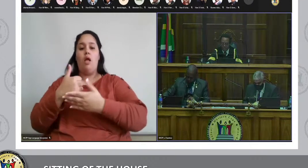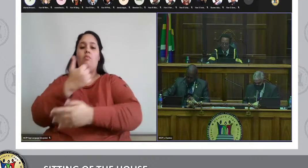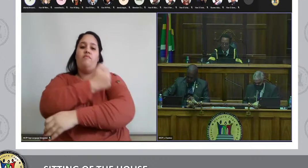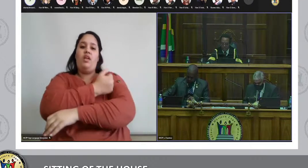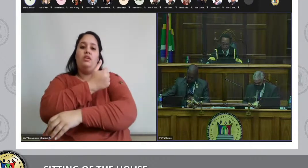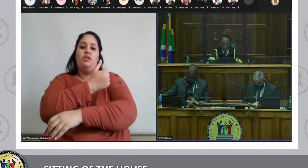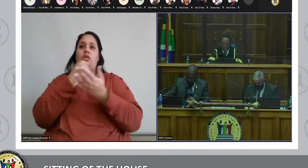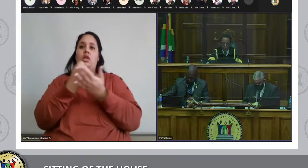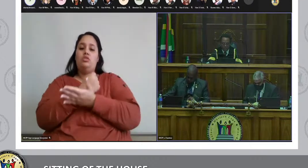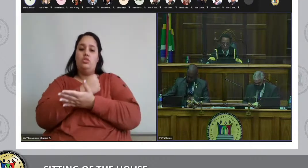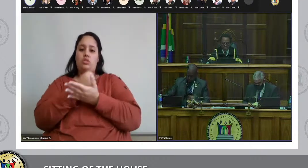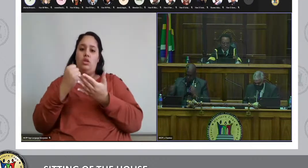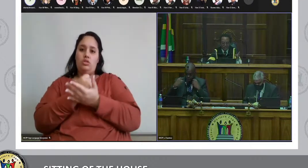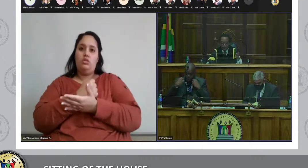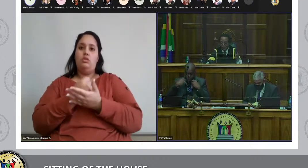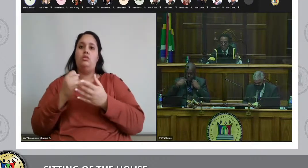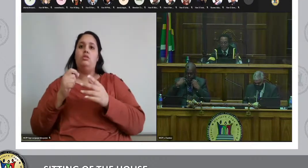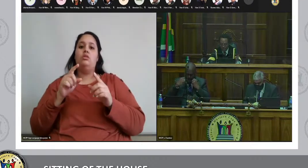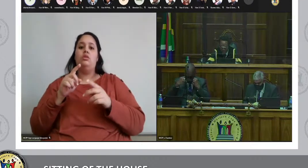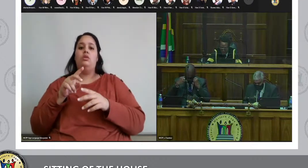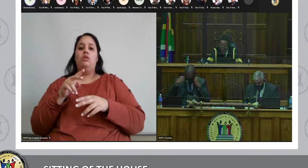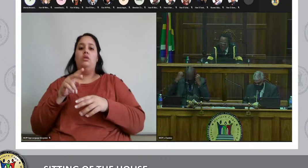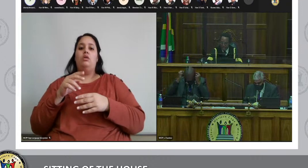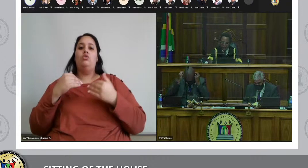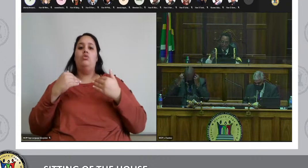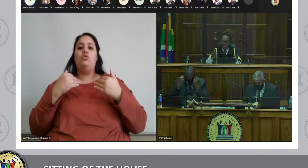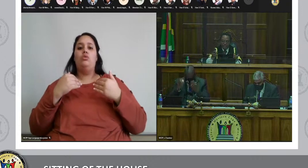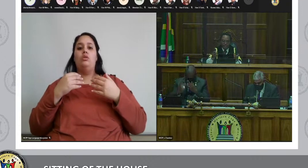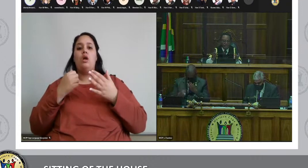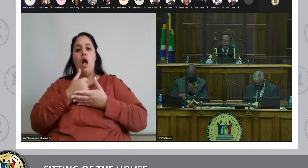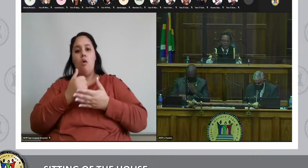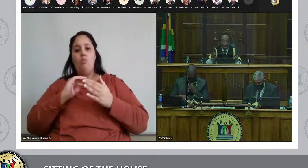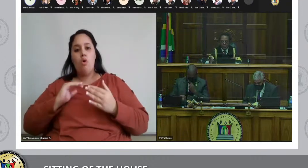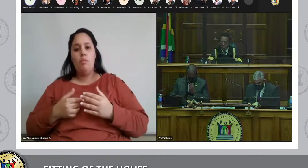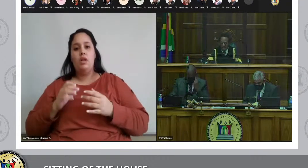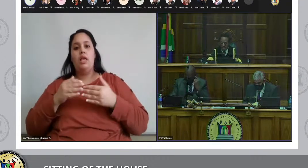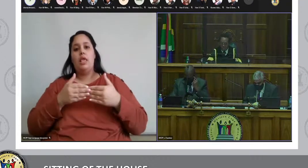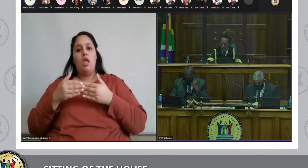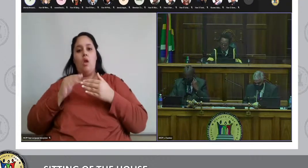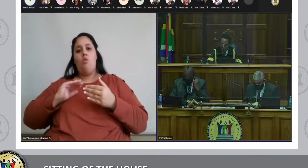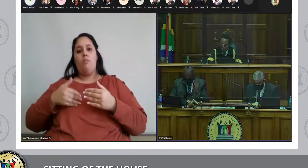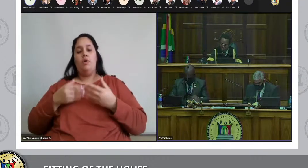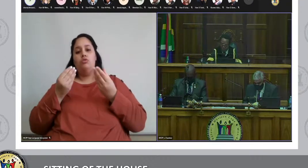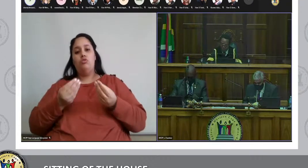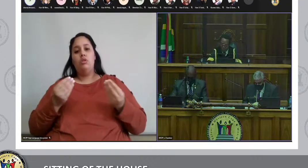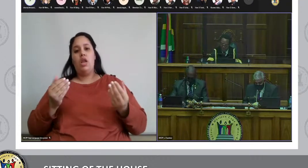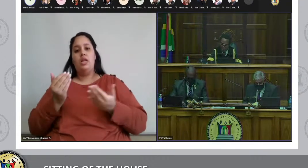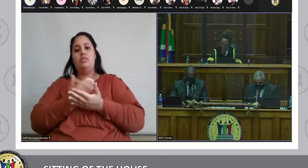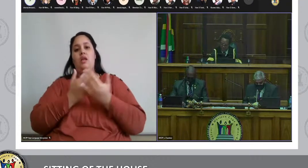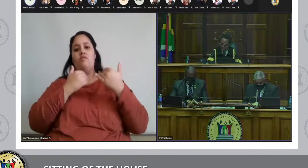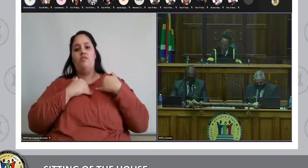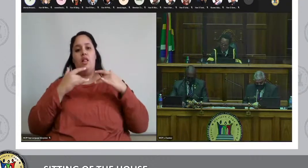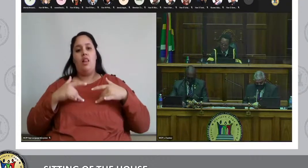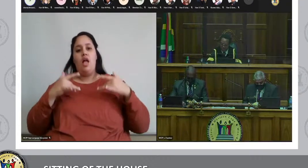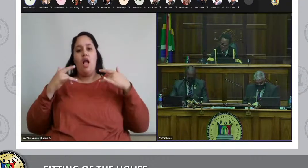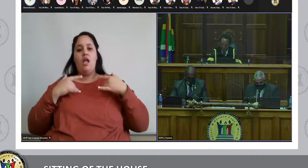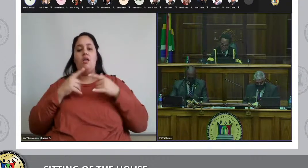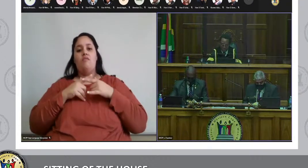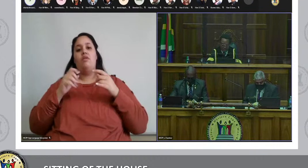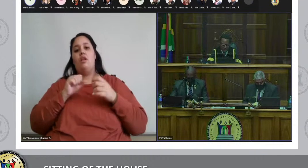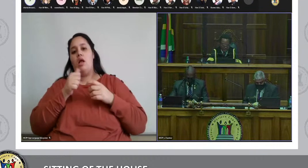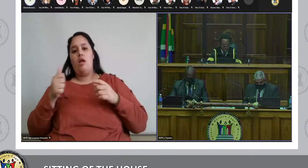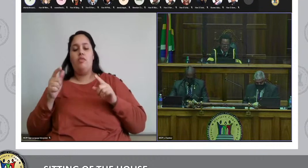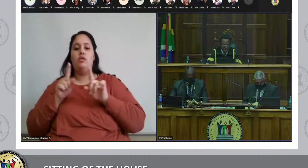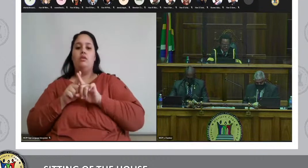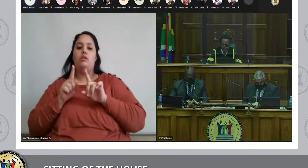registration, humanitarian aid, taking care of our women and children, and saving lives and livelihoods, amongst others,